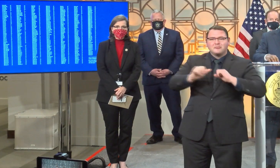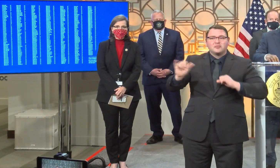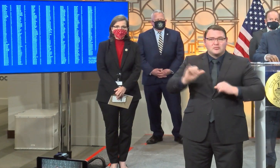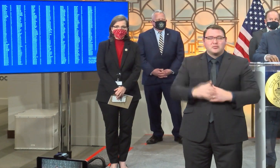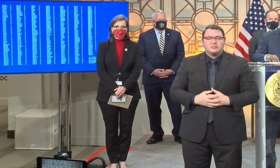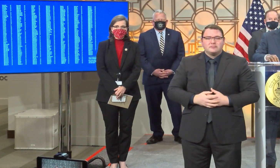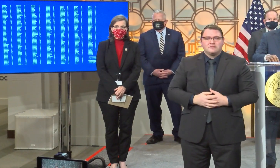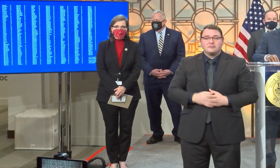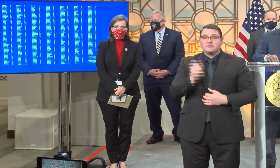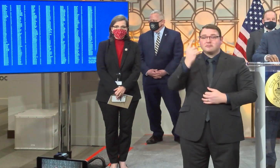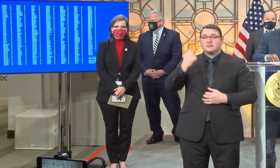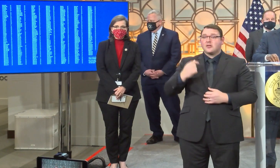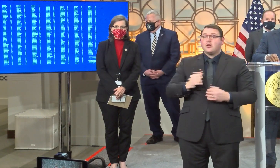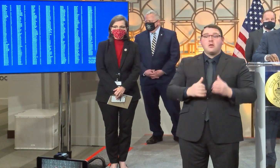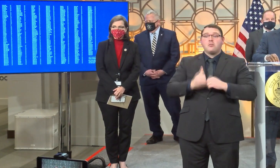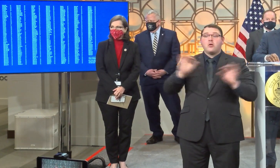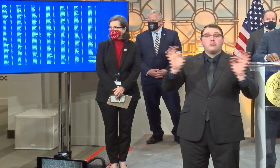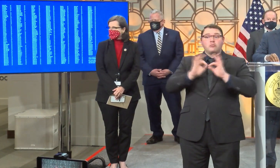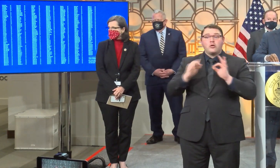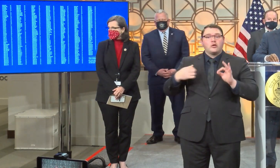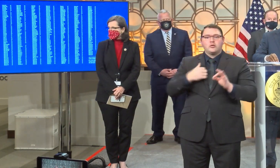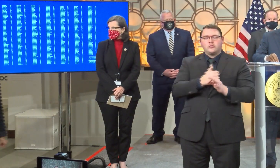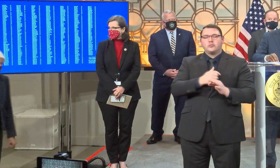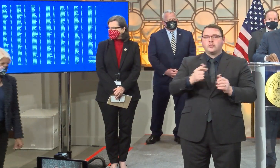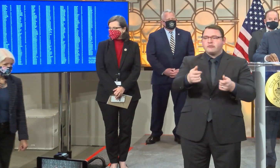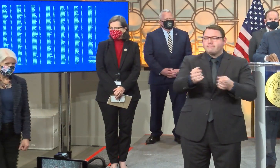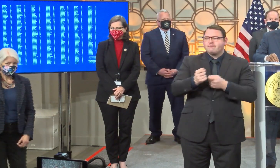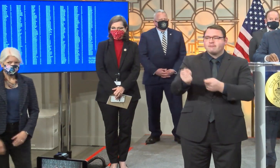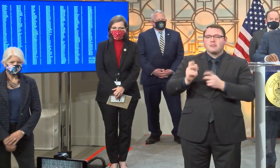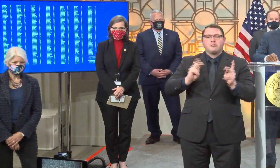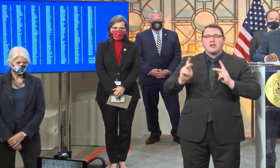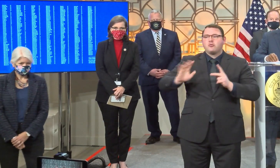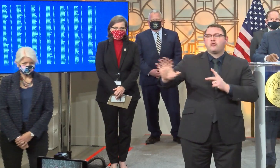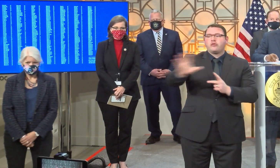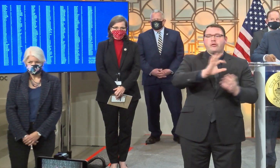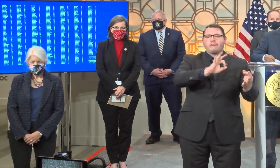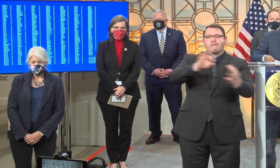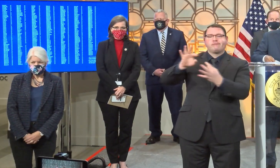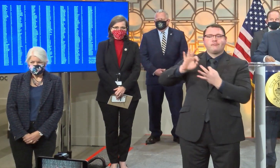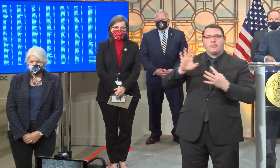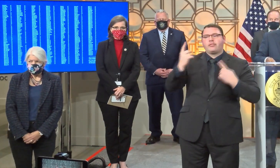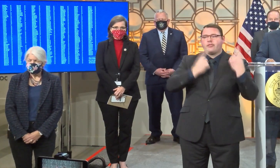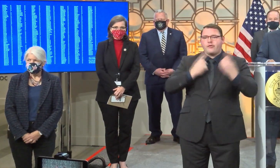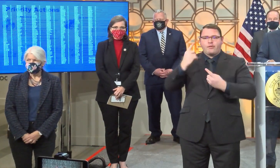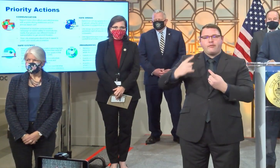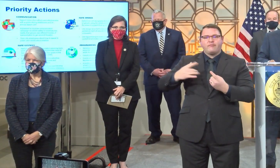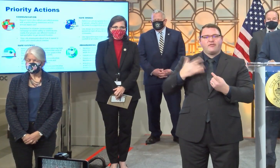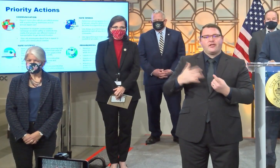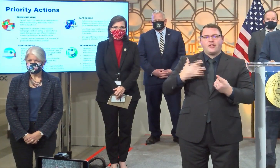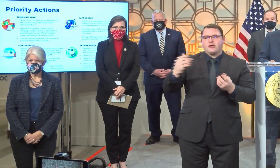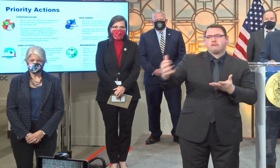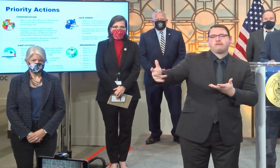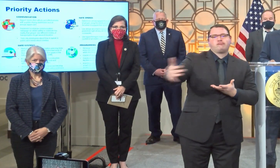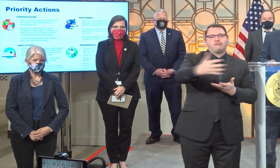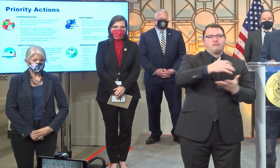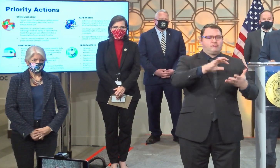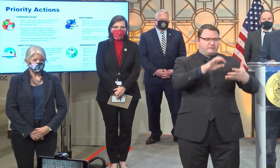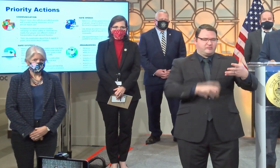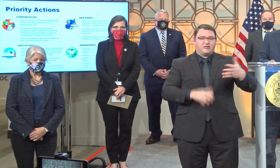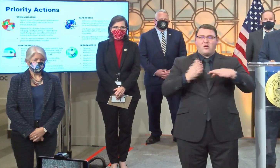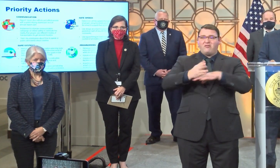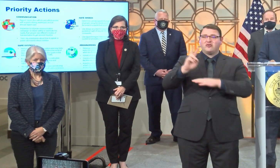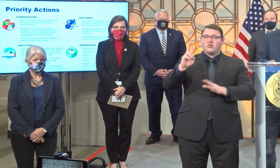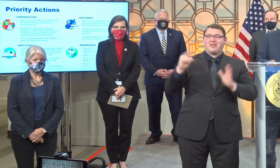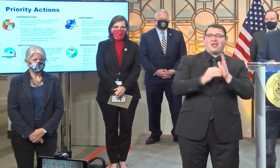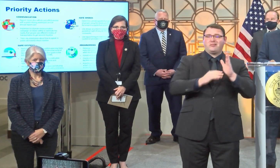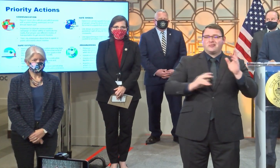draws on community input. We received over 2,000 comments, so our community made it clear that safe streets are a